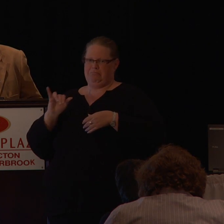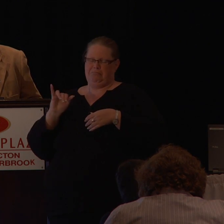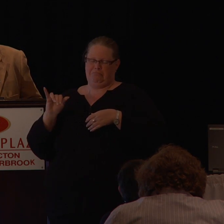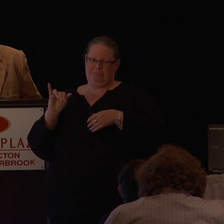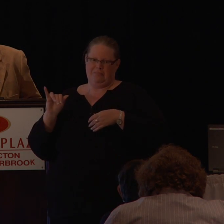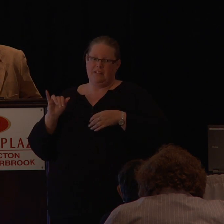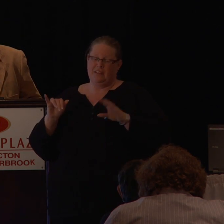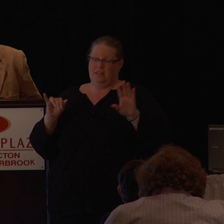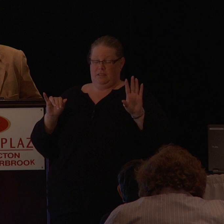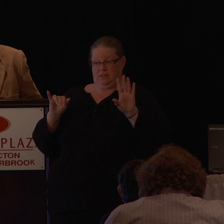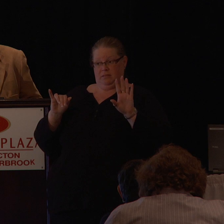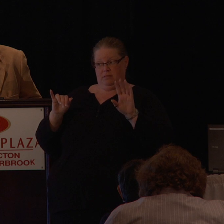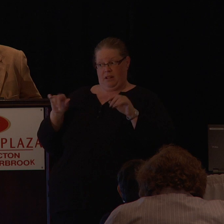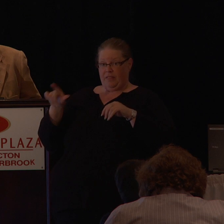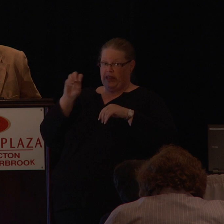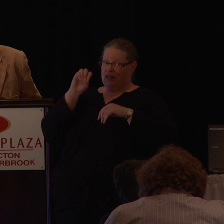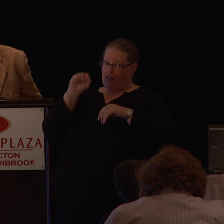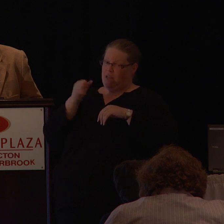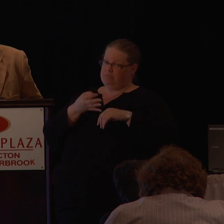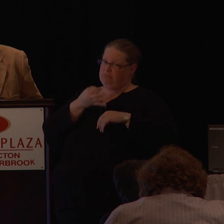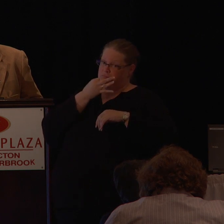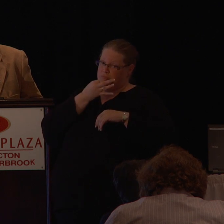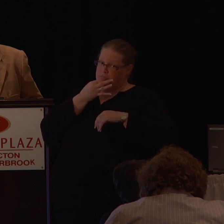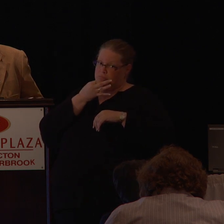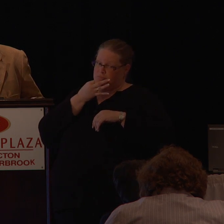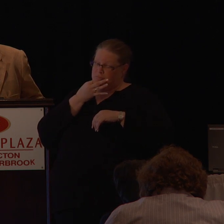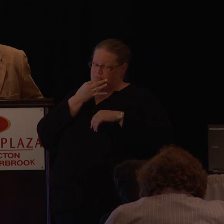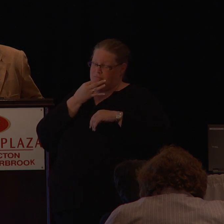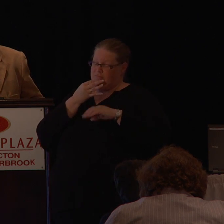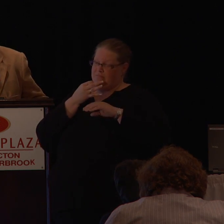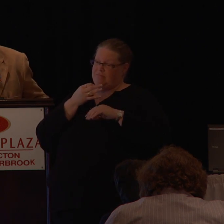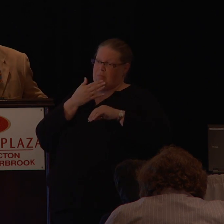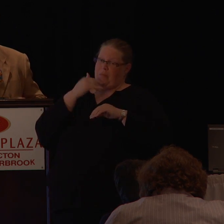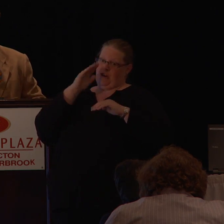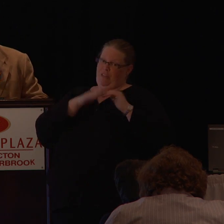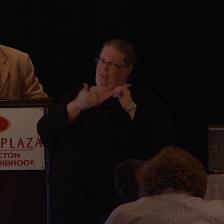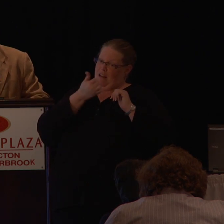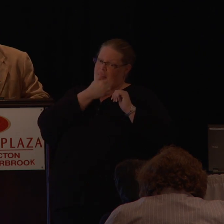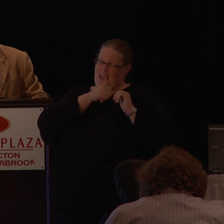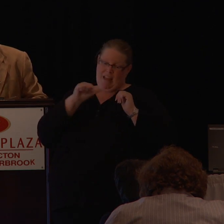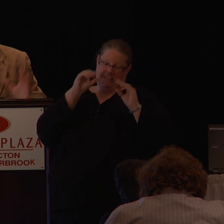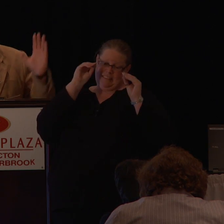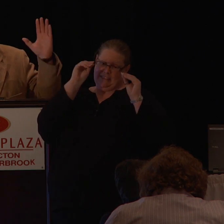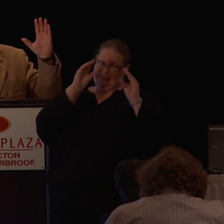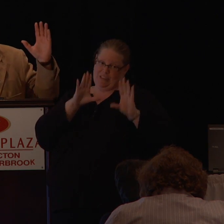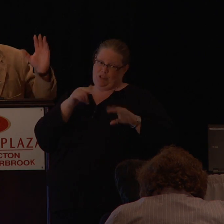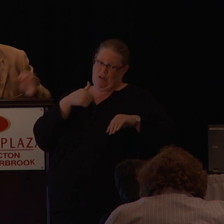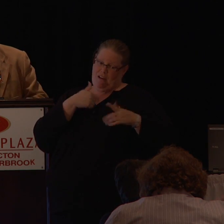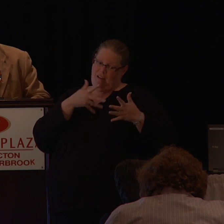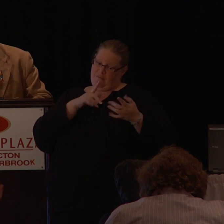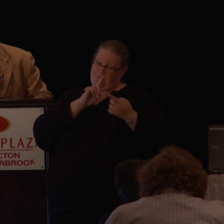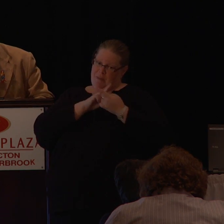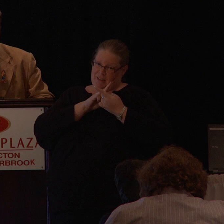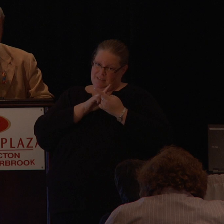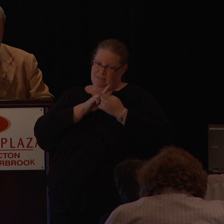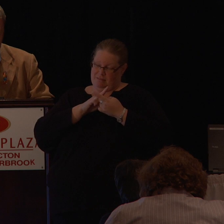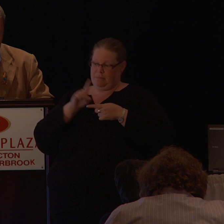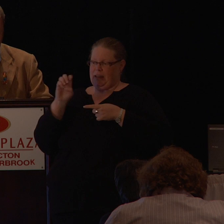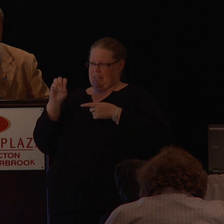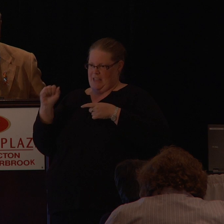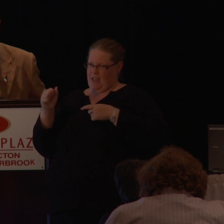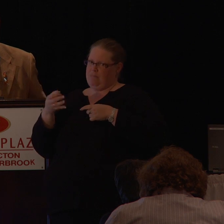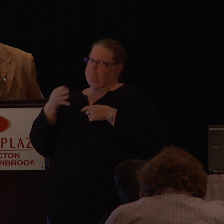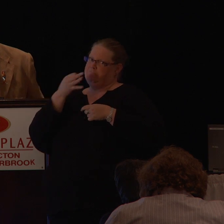And trust me, she knows what she's doing better than any classroom teacher that I know to date in New